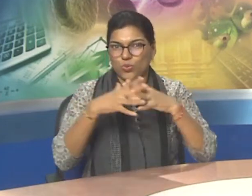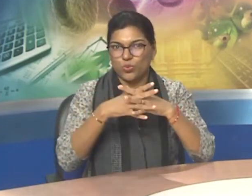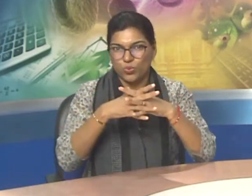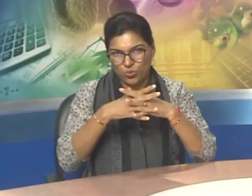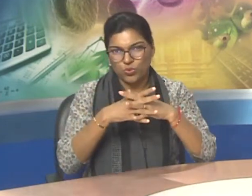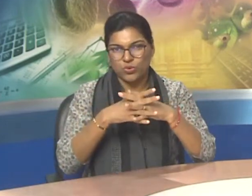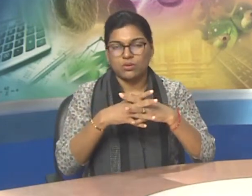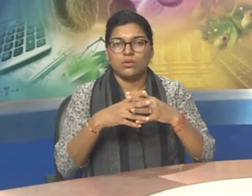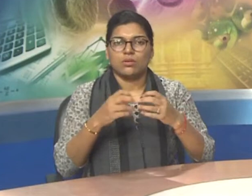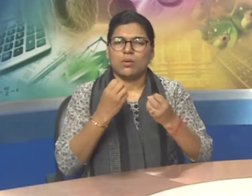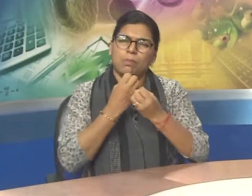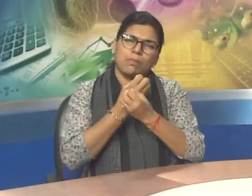Law.